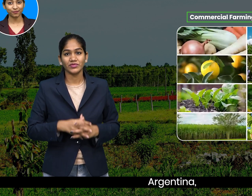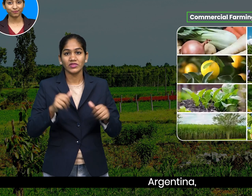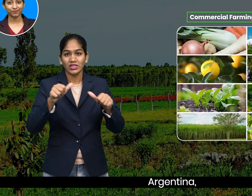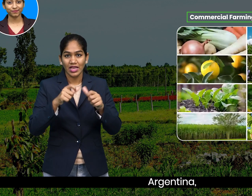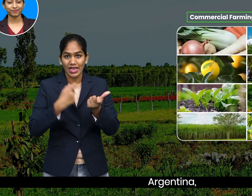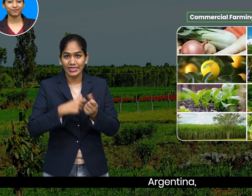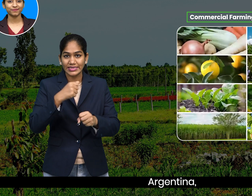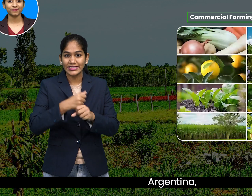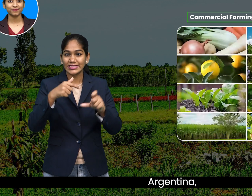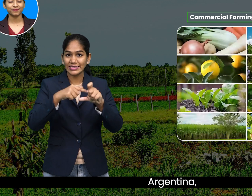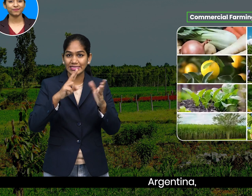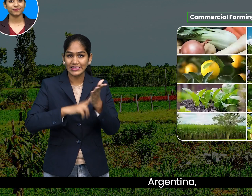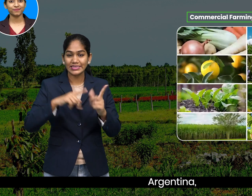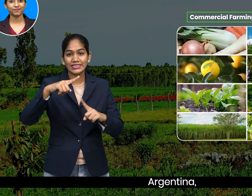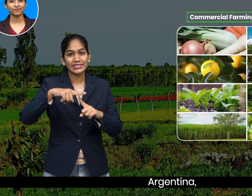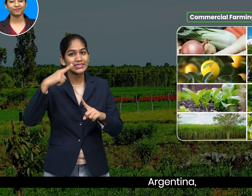Argentina,